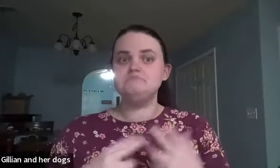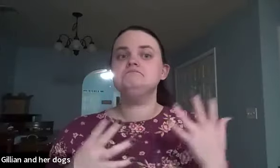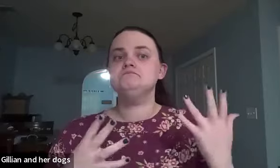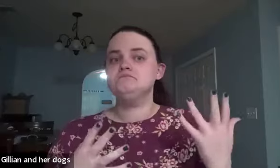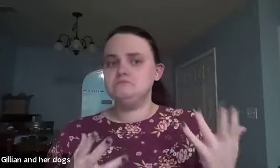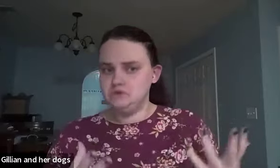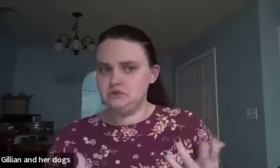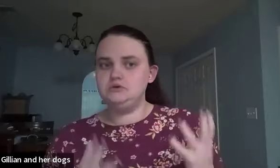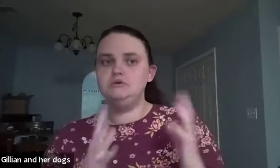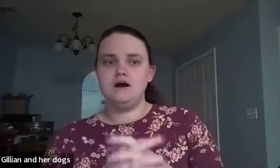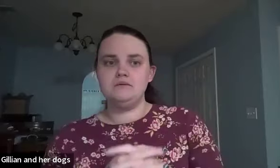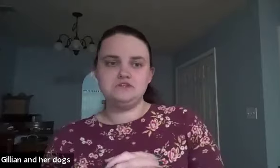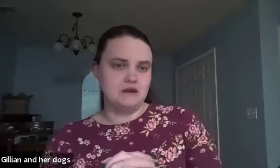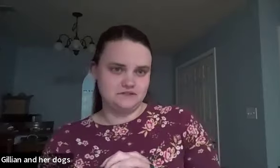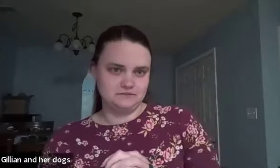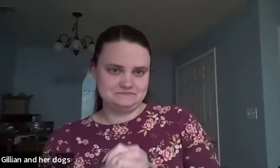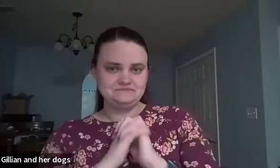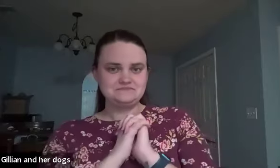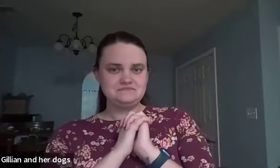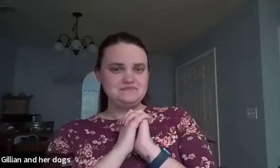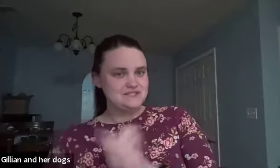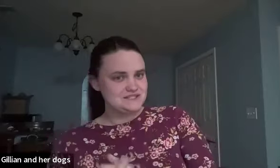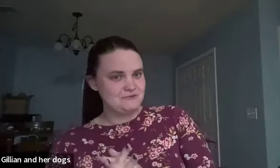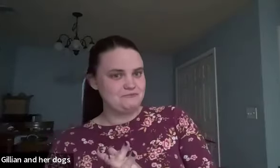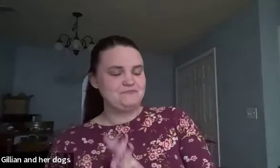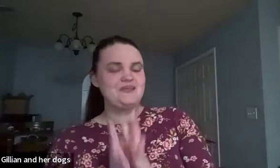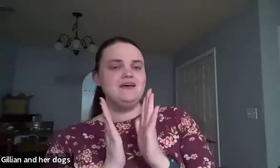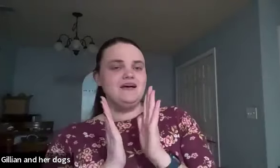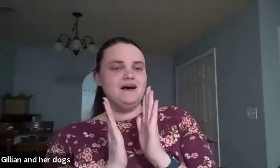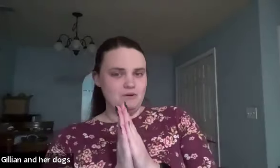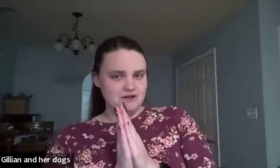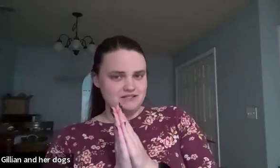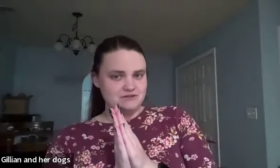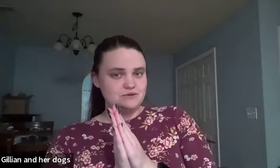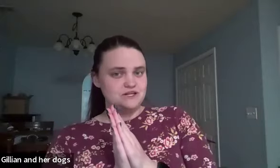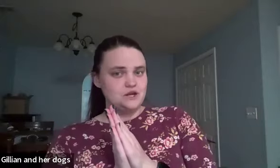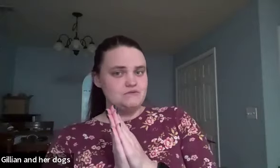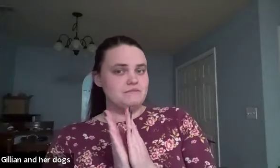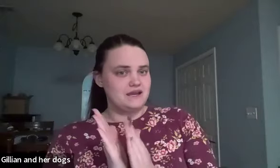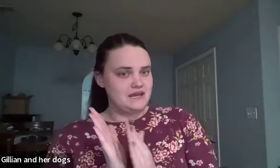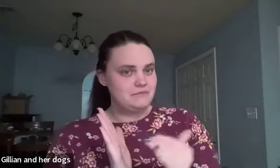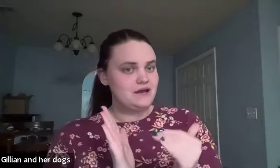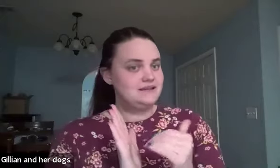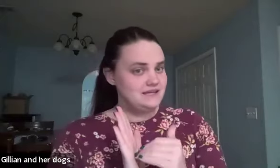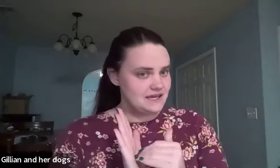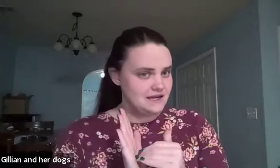name, you don't have to. So what we're going to do is we're going to go over my name